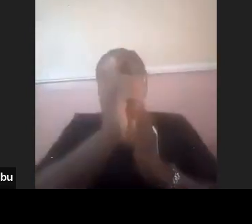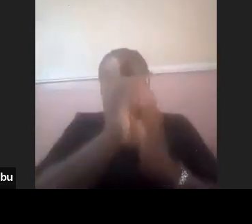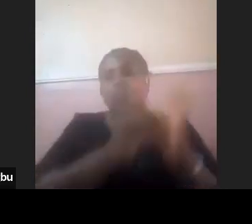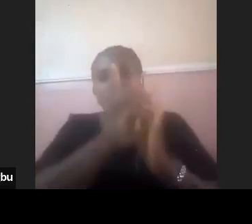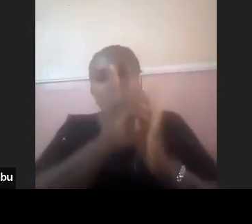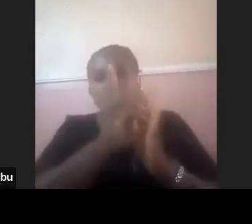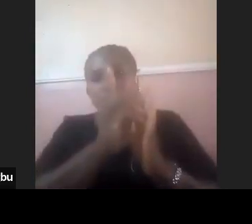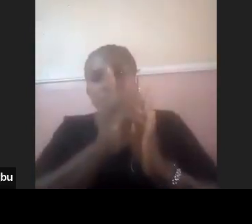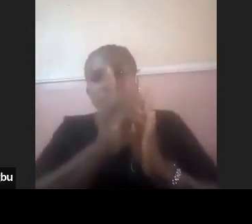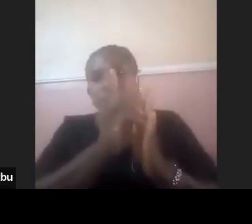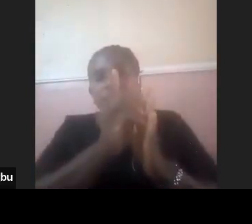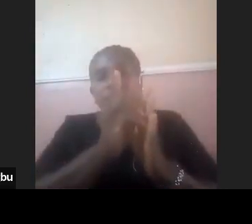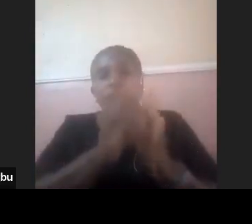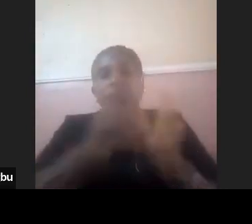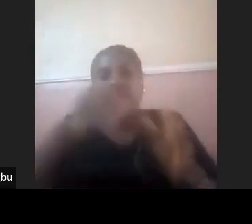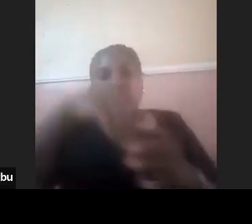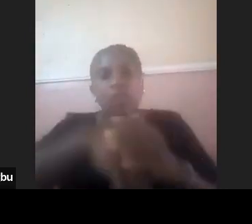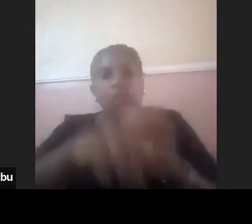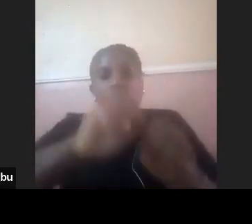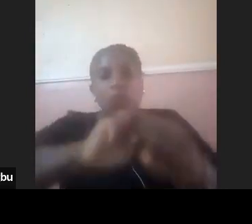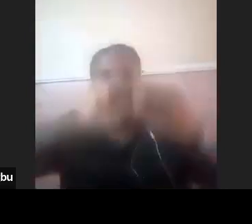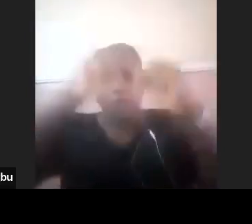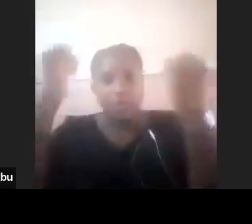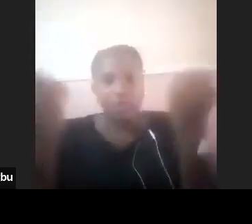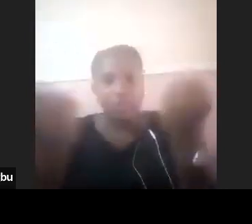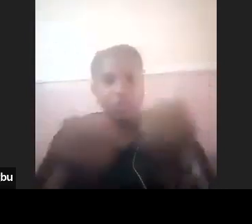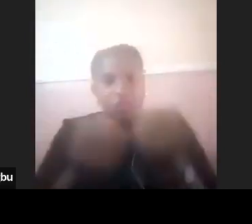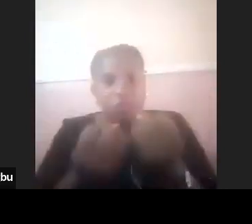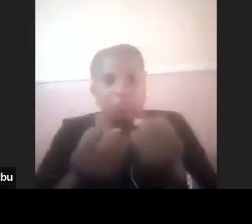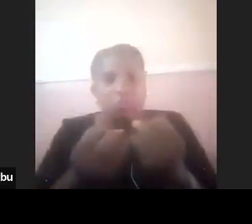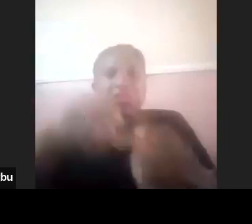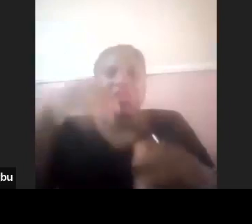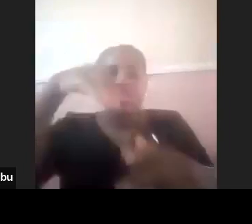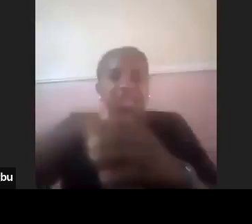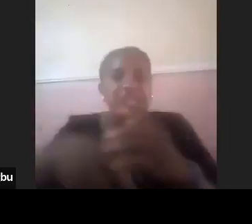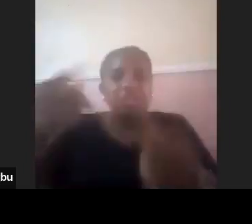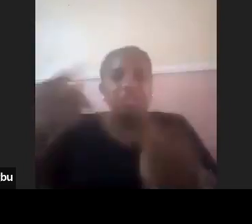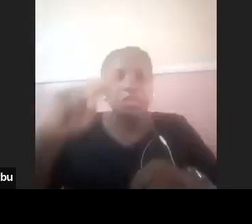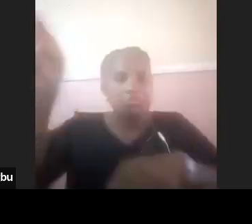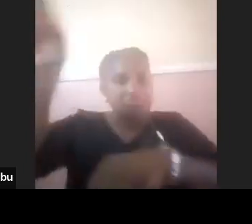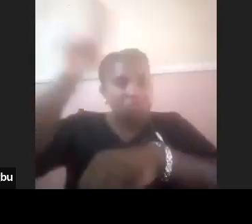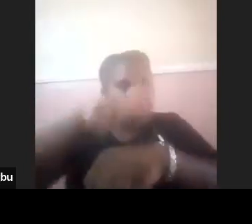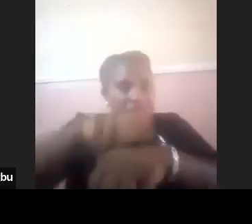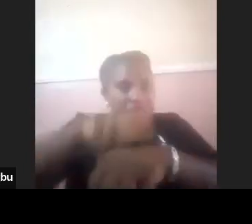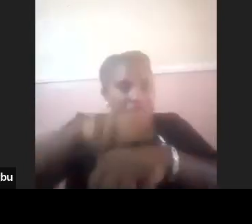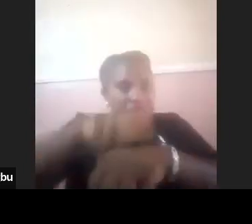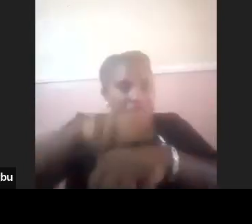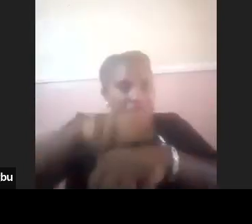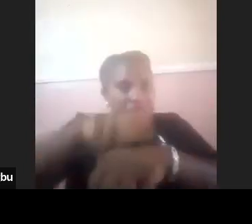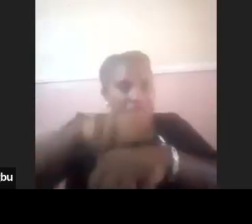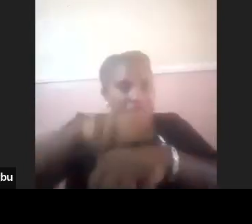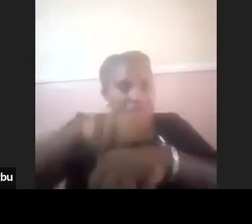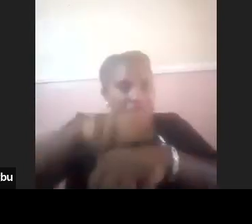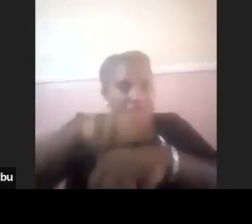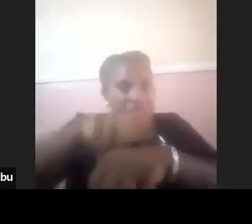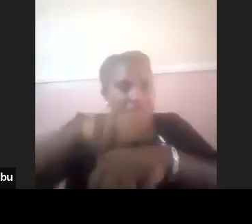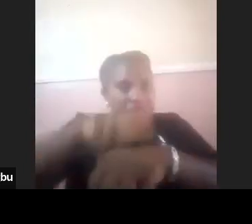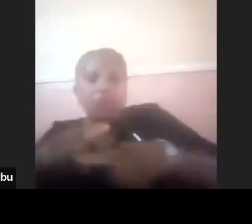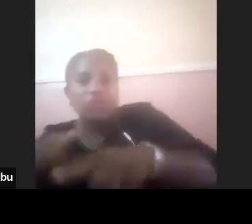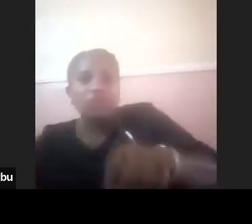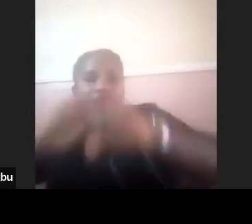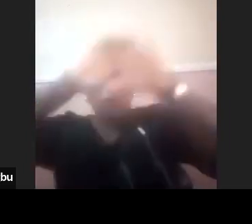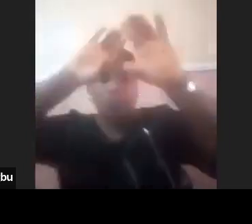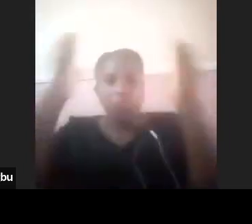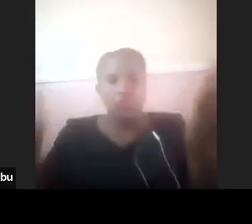organization, so that you have a better approach to these problems. And with a better approach to these